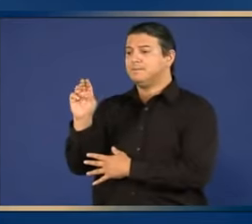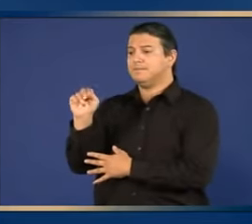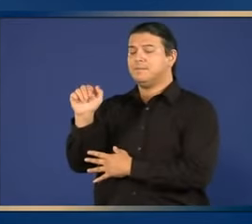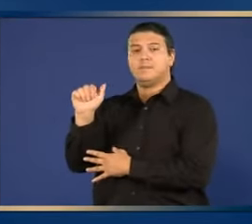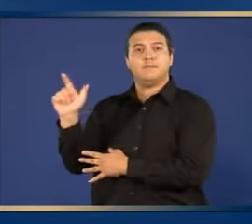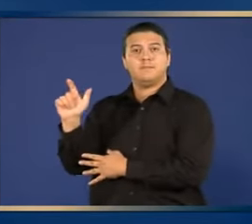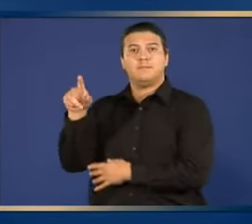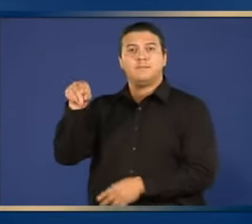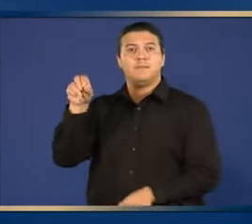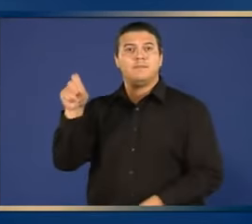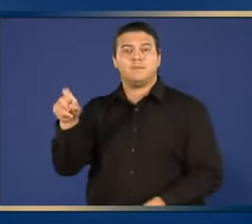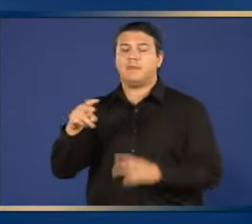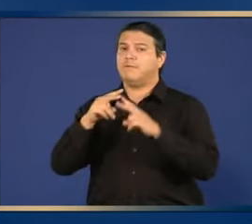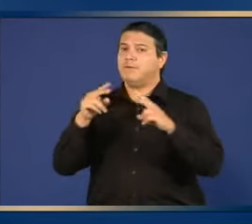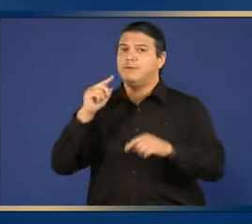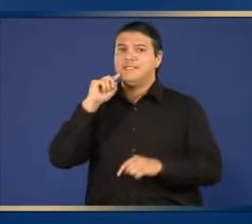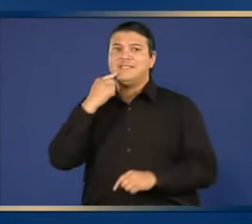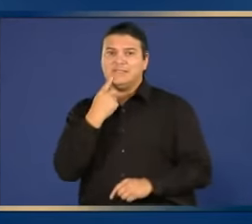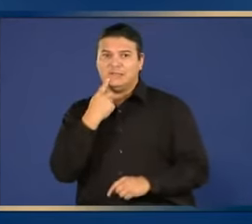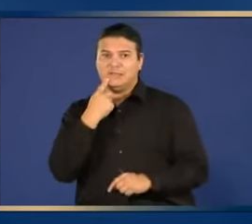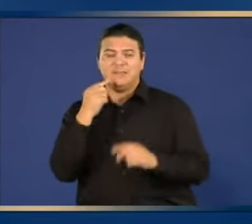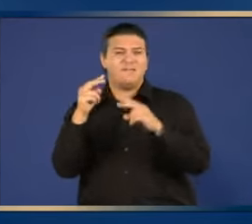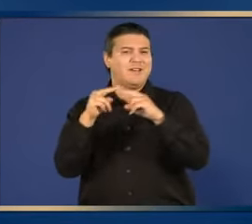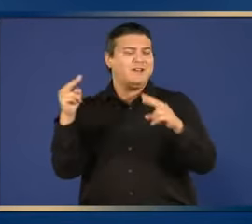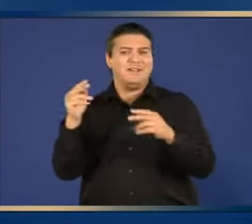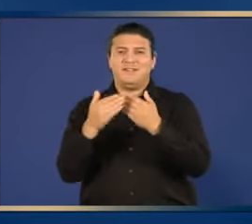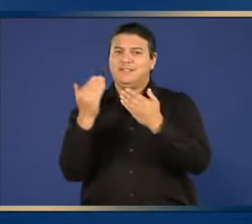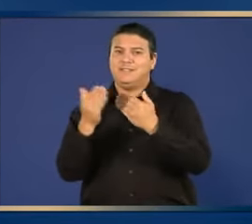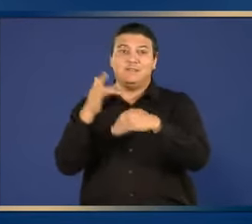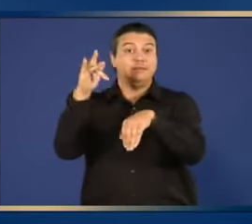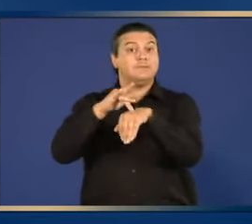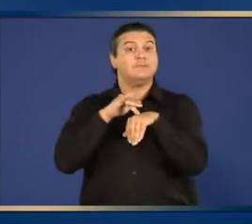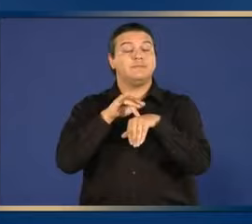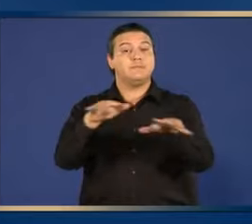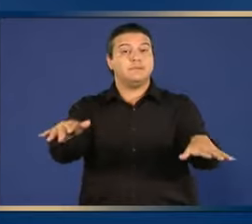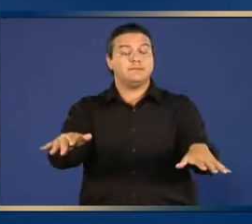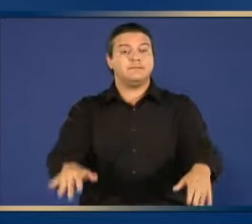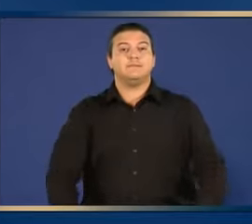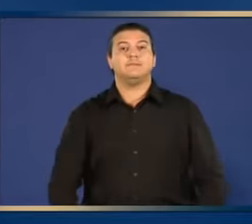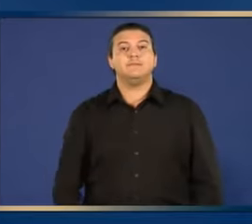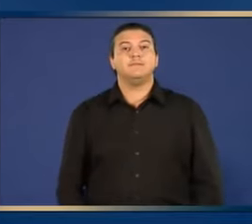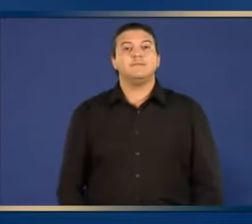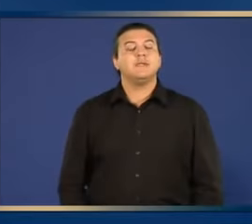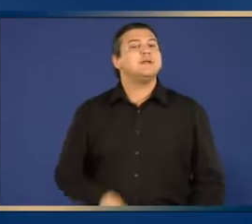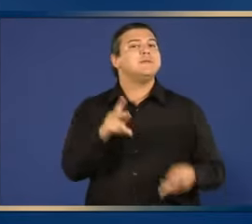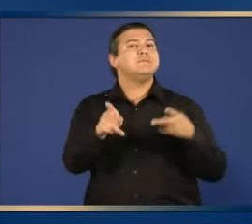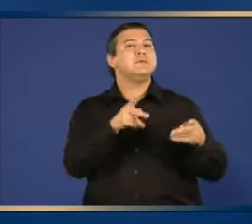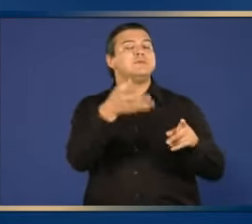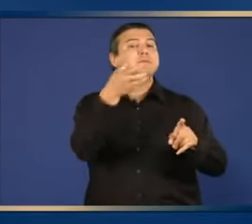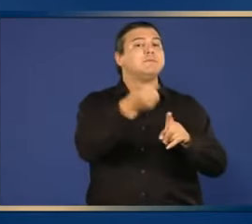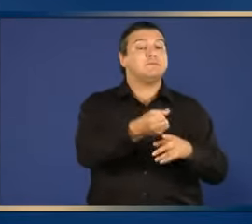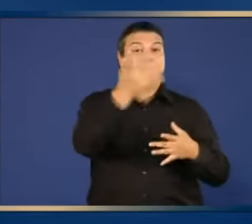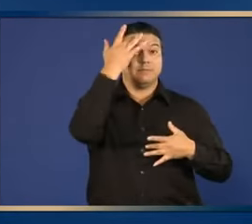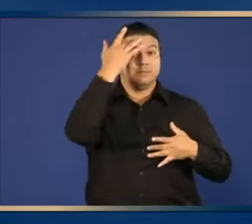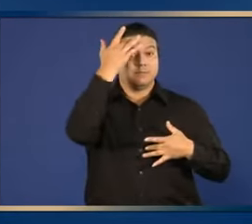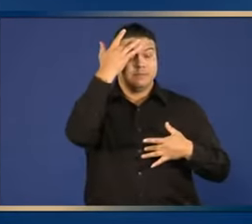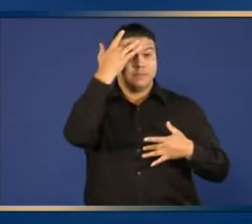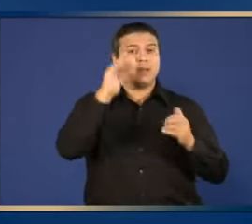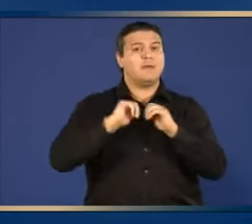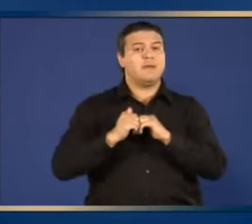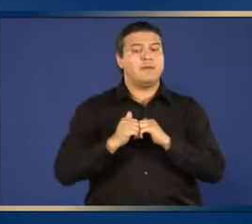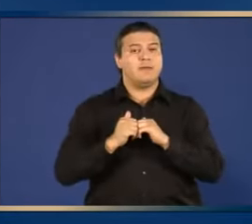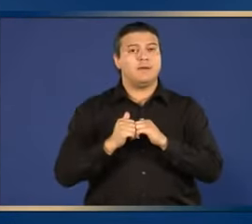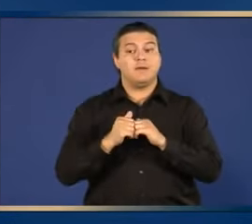Smallpox is a serious health threat that is very contagious. People get smallpox